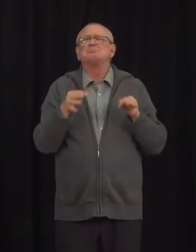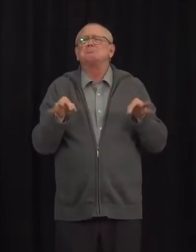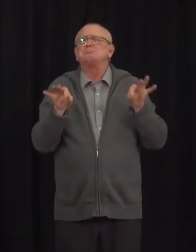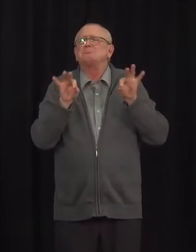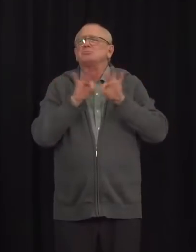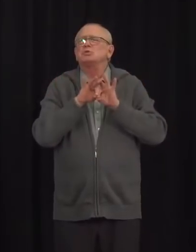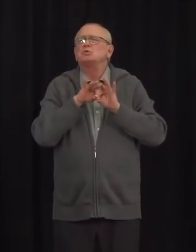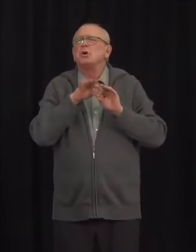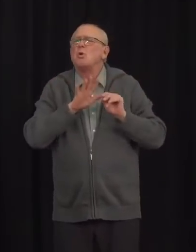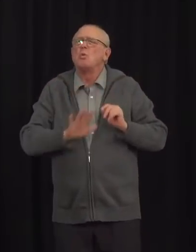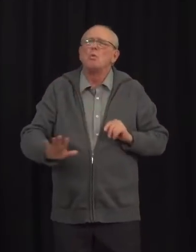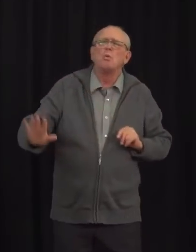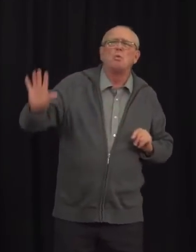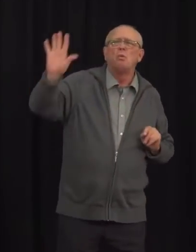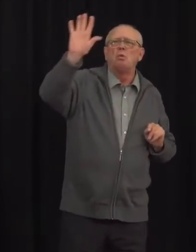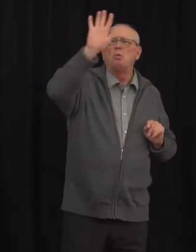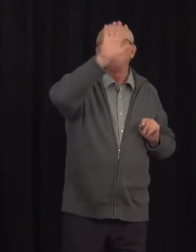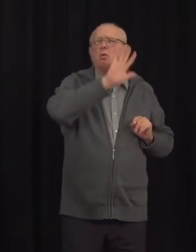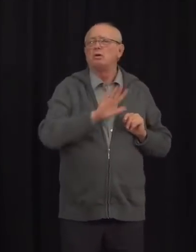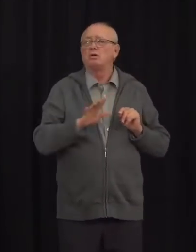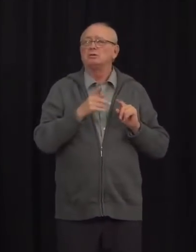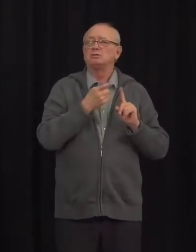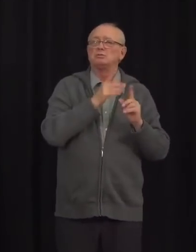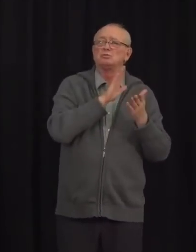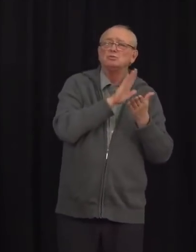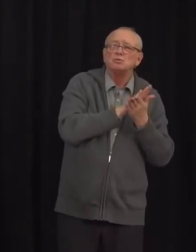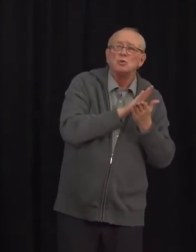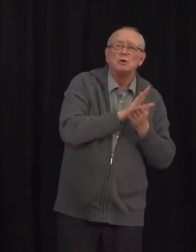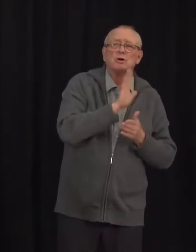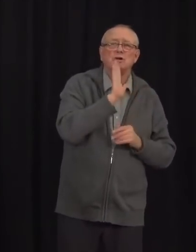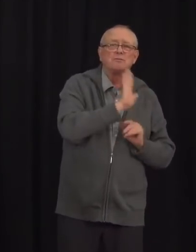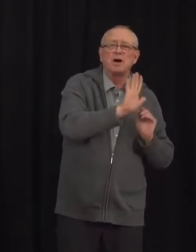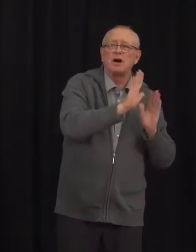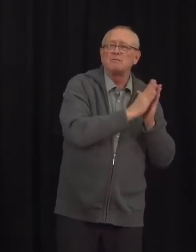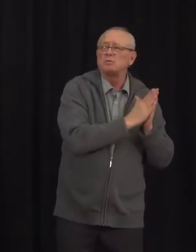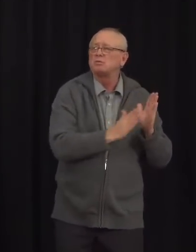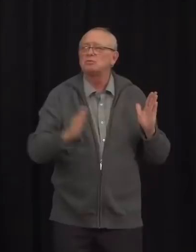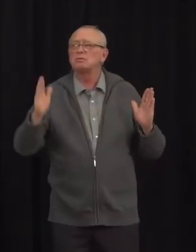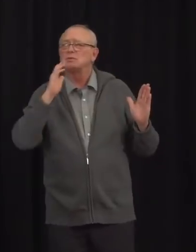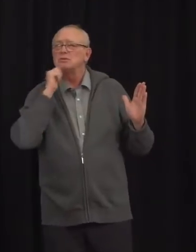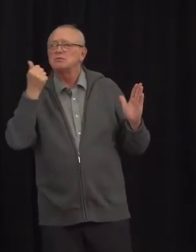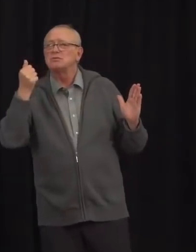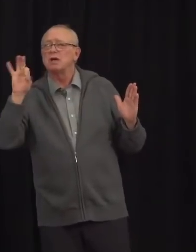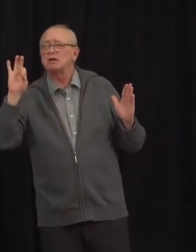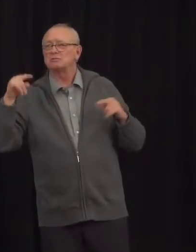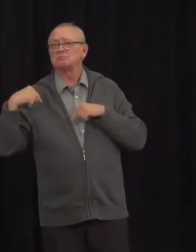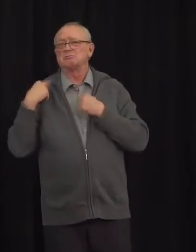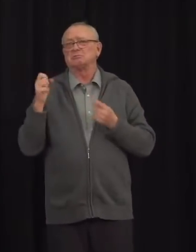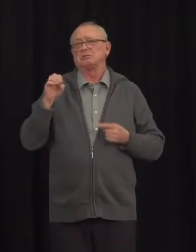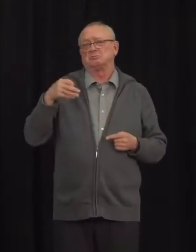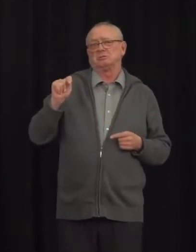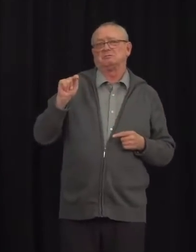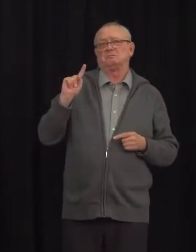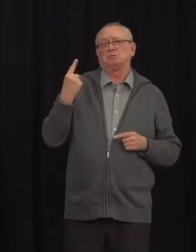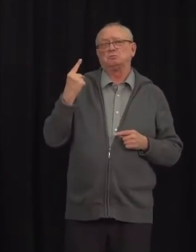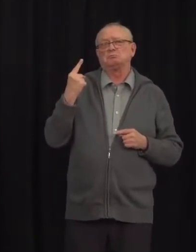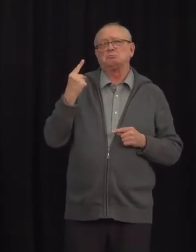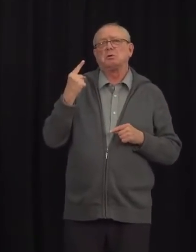all COVID cases in those aged 5 to 19 since September 1st have been acquired at